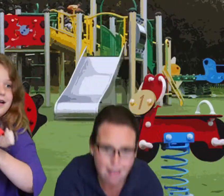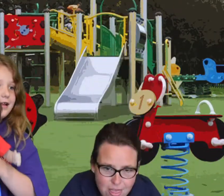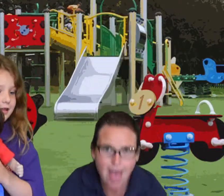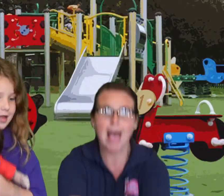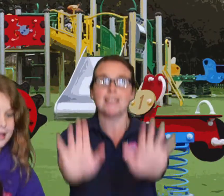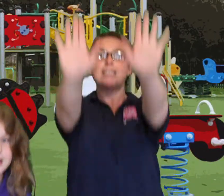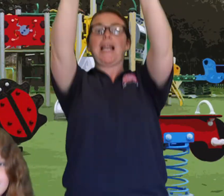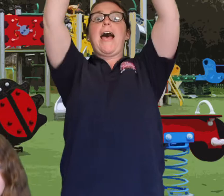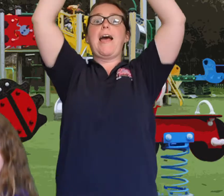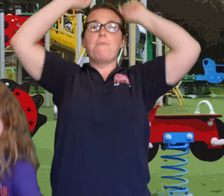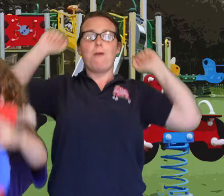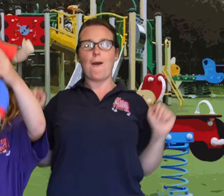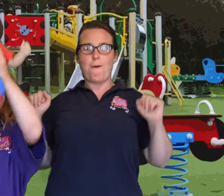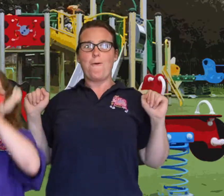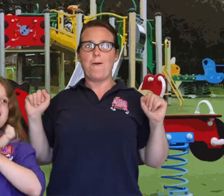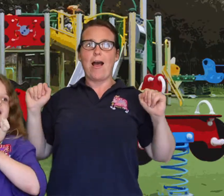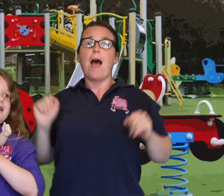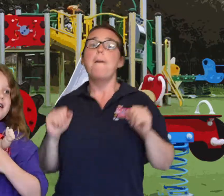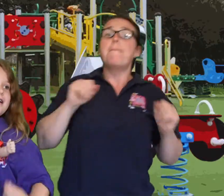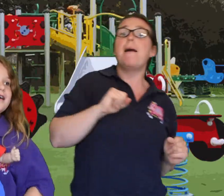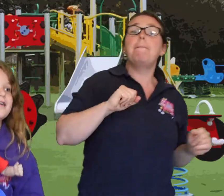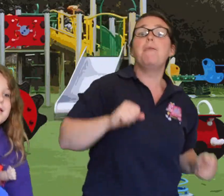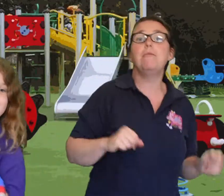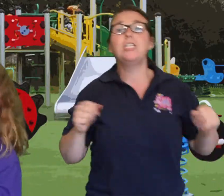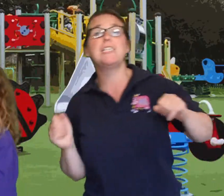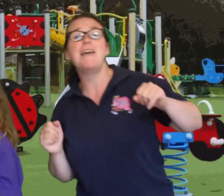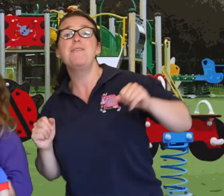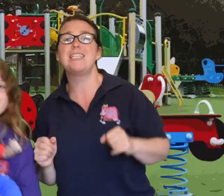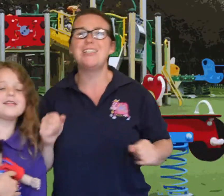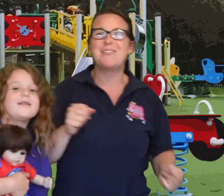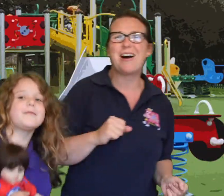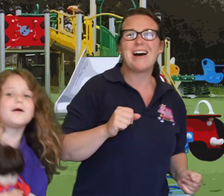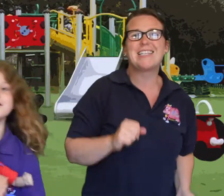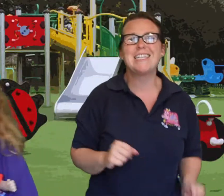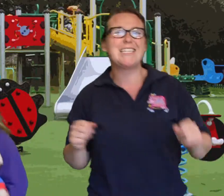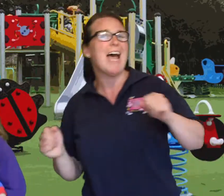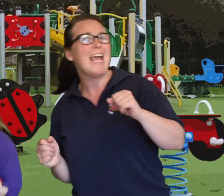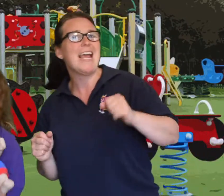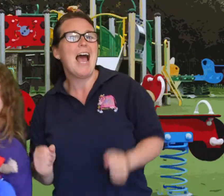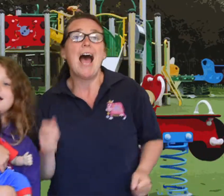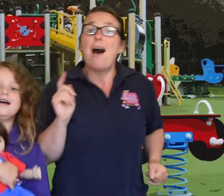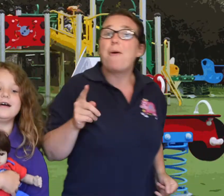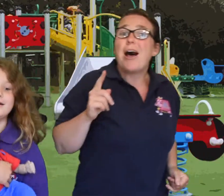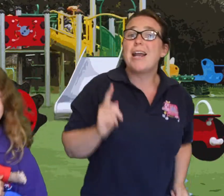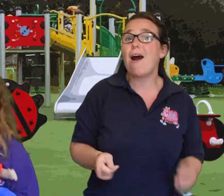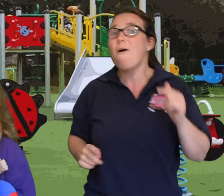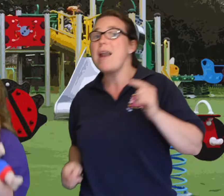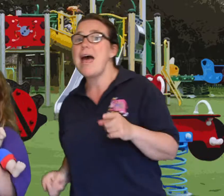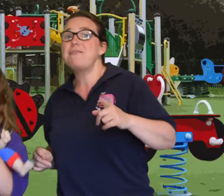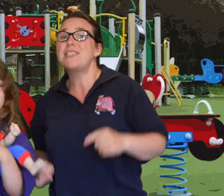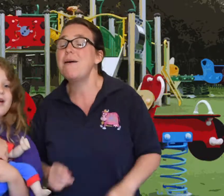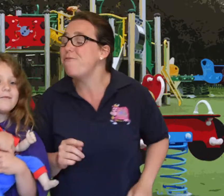the slide. Woo! Mummy, won't you take me to the park today? I want to go and have some